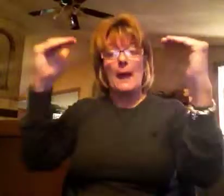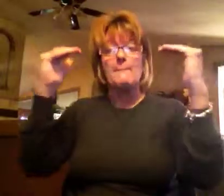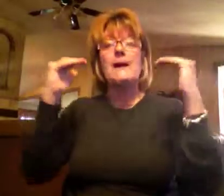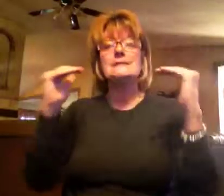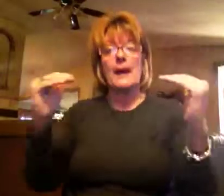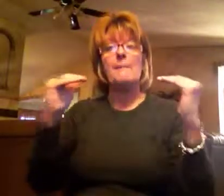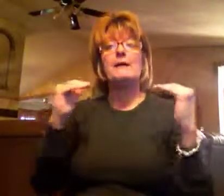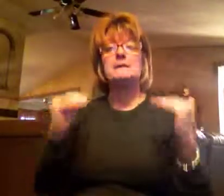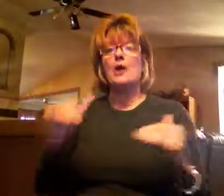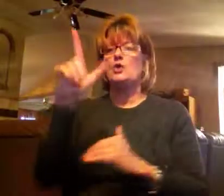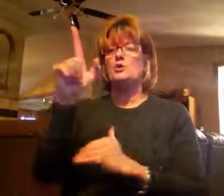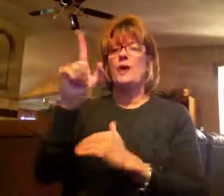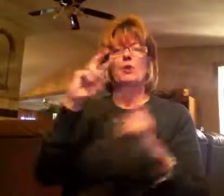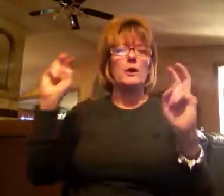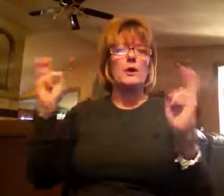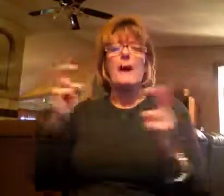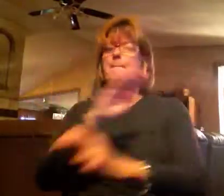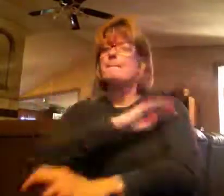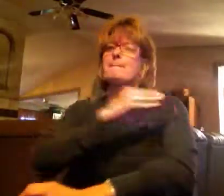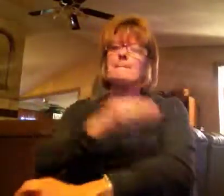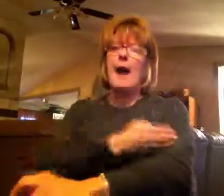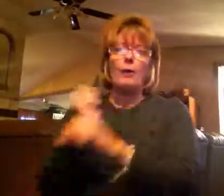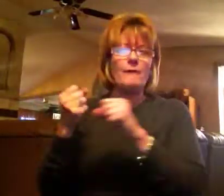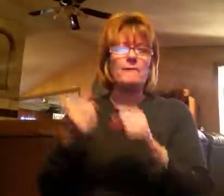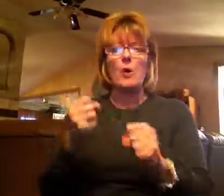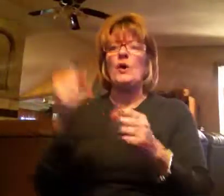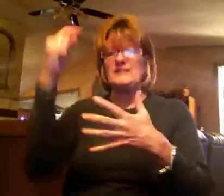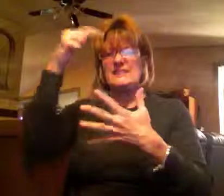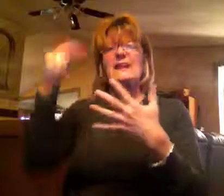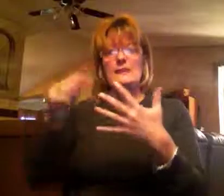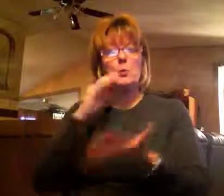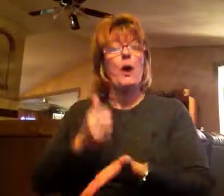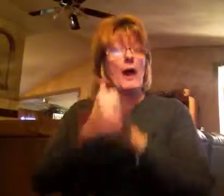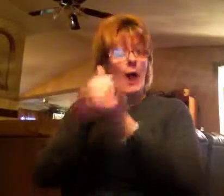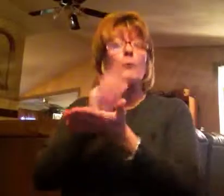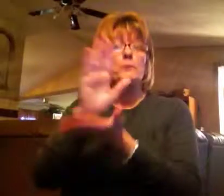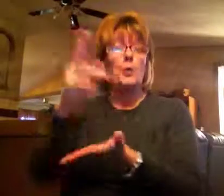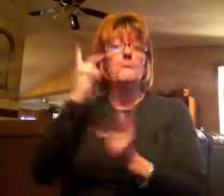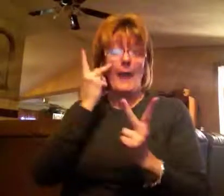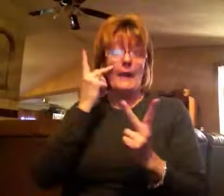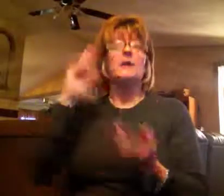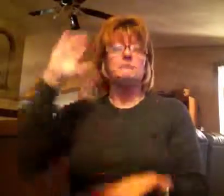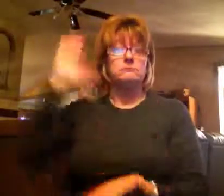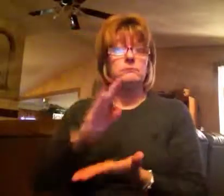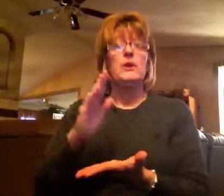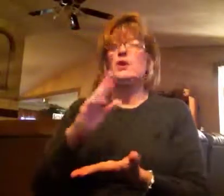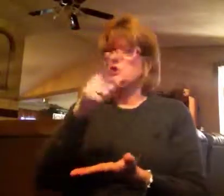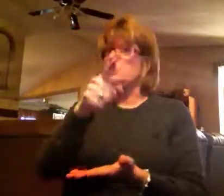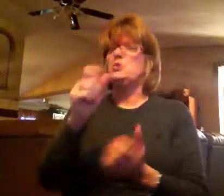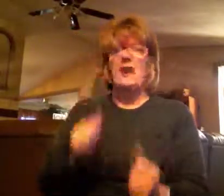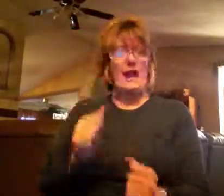powerful techniques. The techniques will, give you benefits. You'll start benefiting from them in minutes. And obviously it's totally